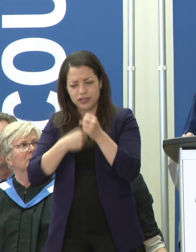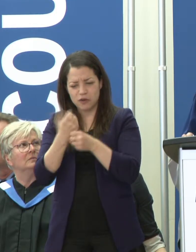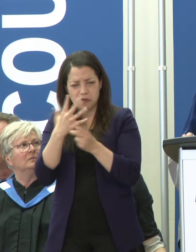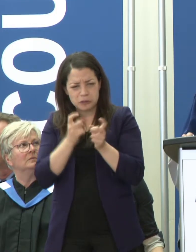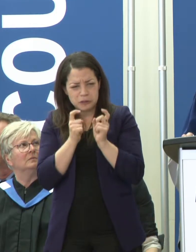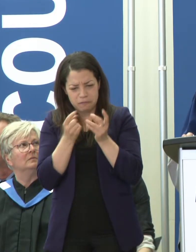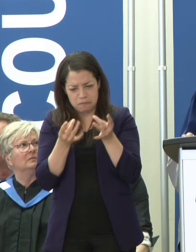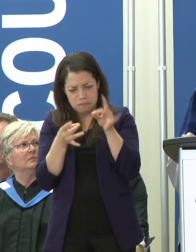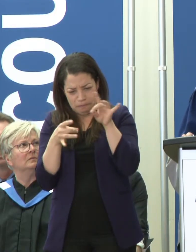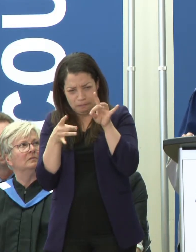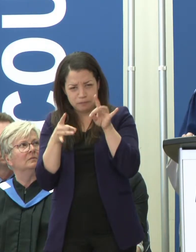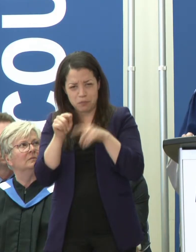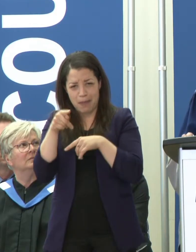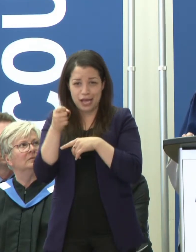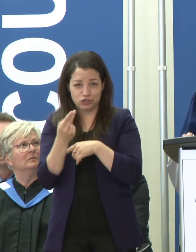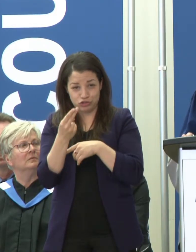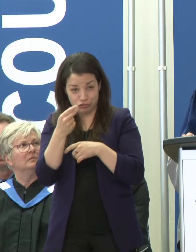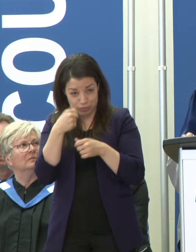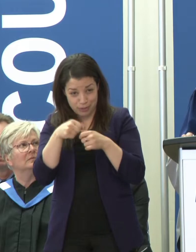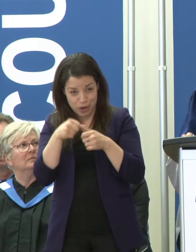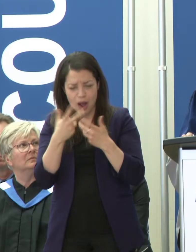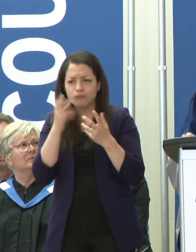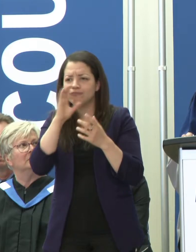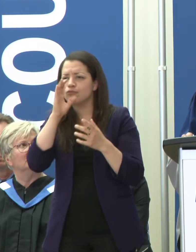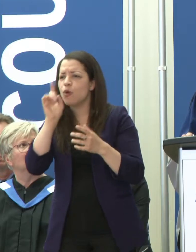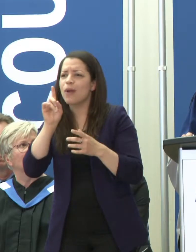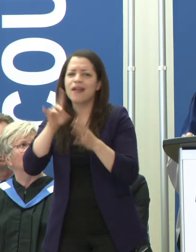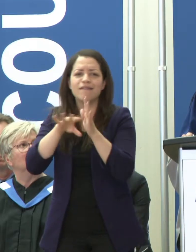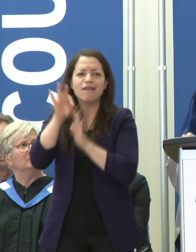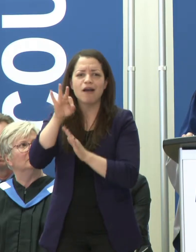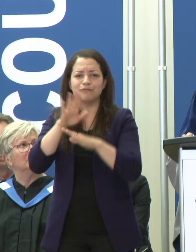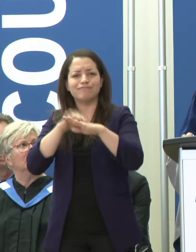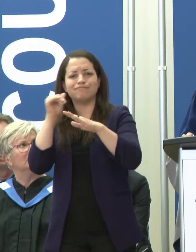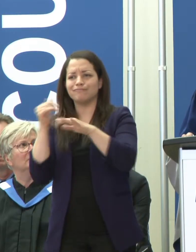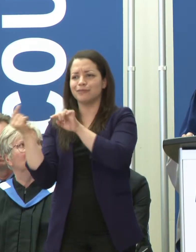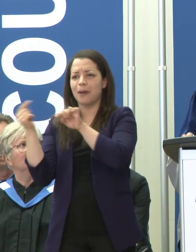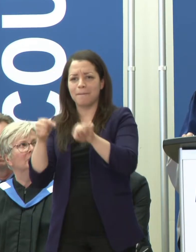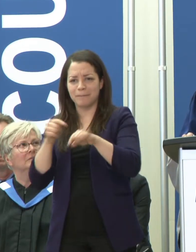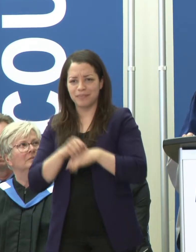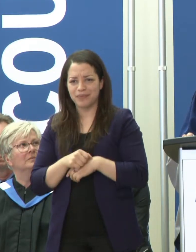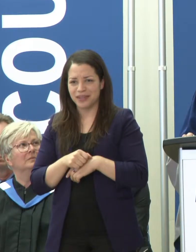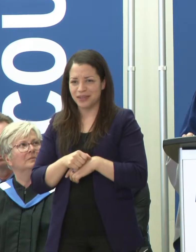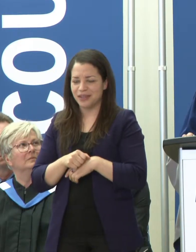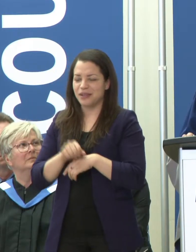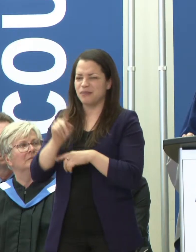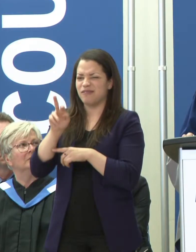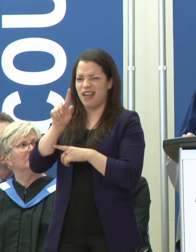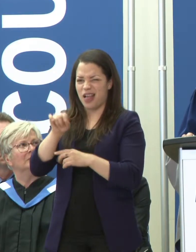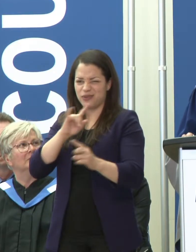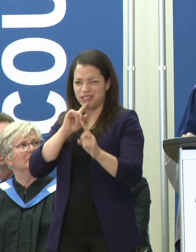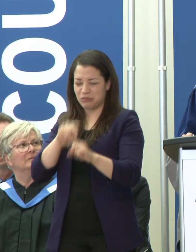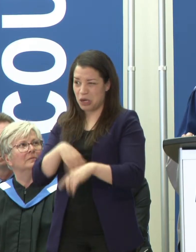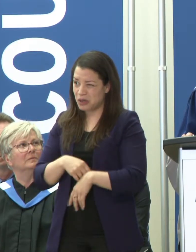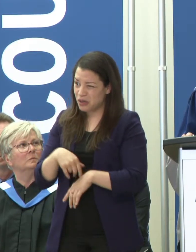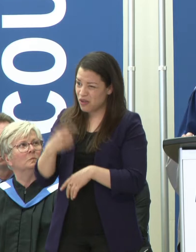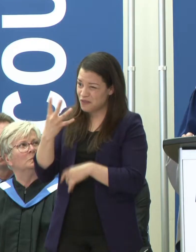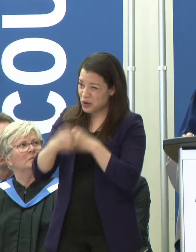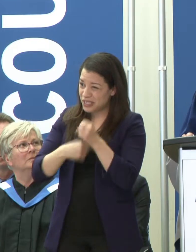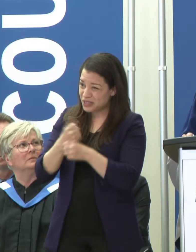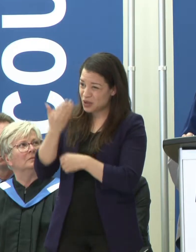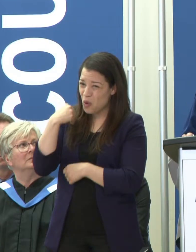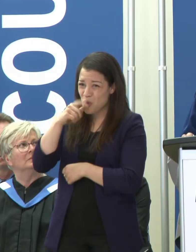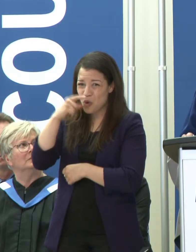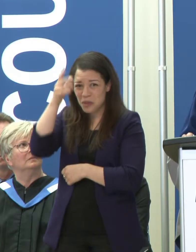can find him and invite him to come to the celebration." Valerie said, "Sir, that was 4 years ago. We have no idea